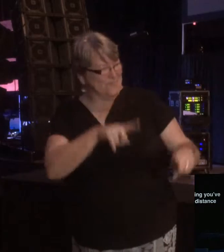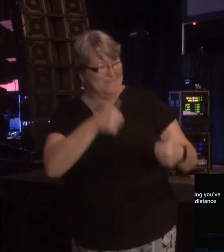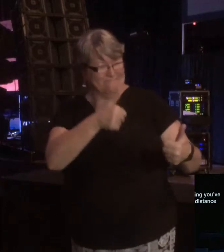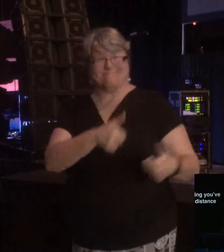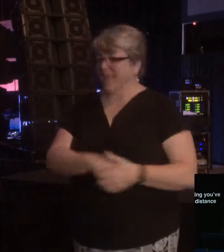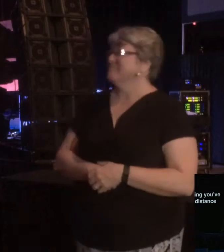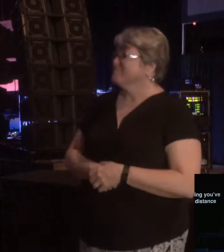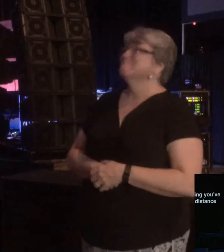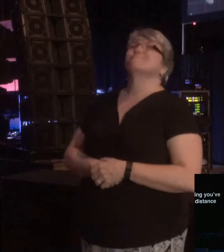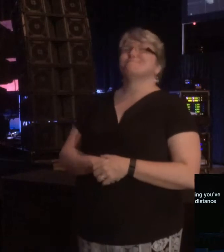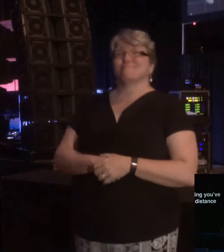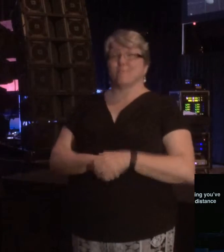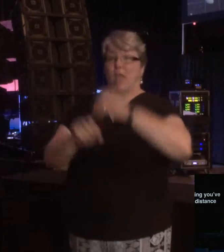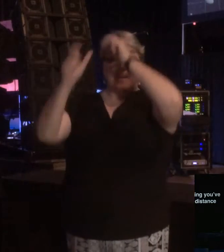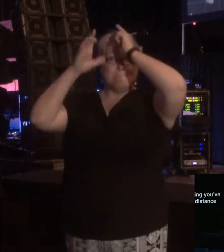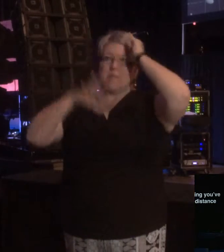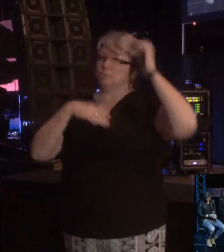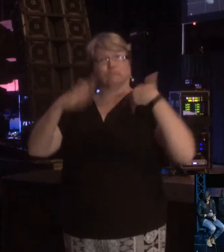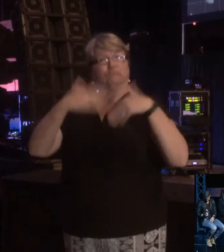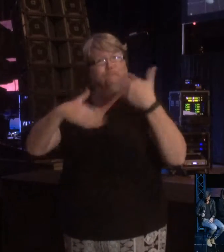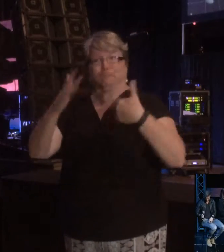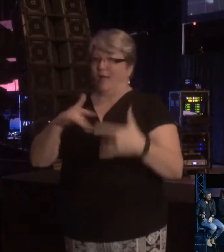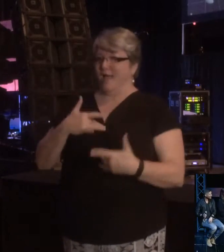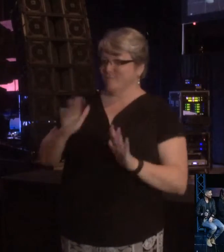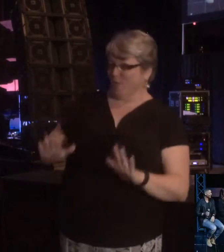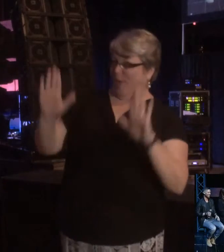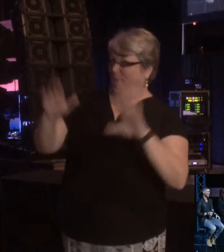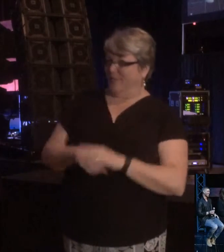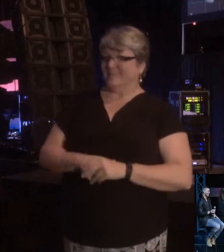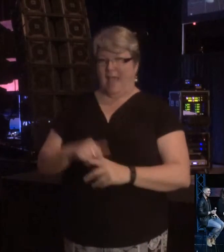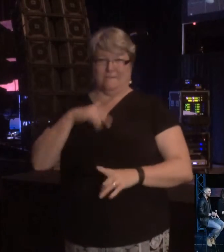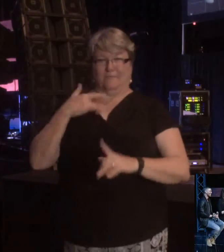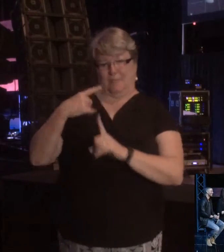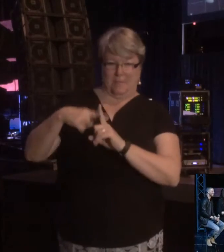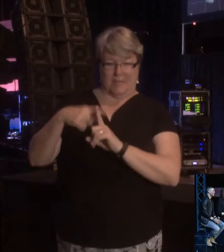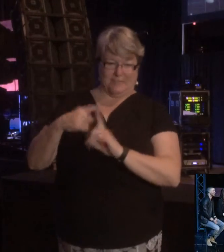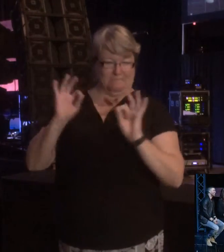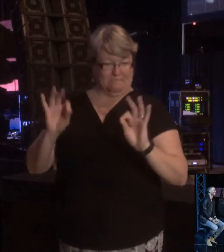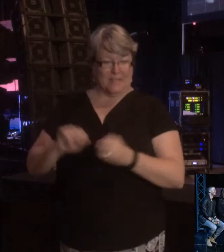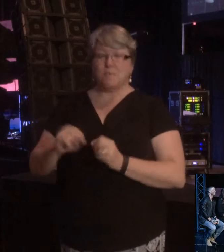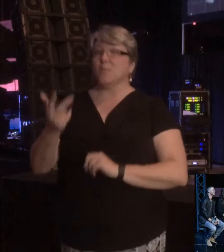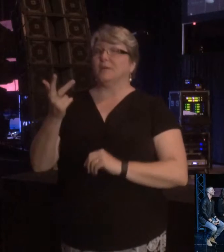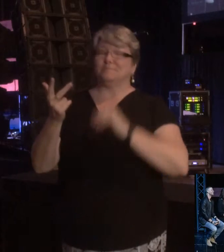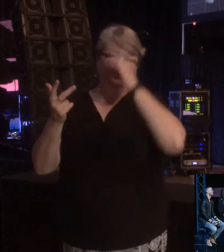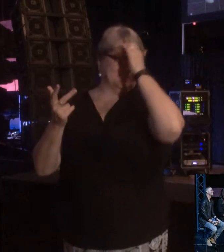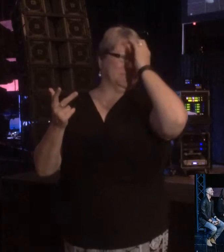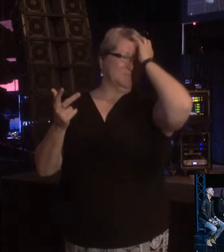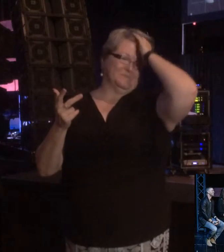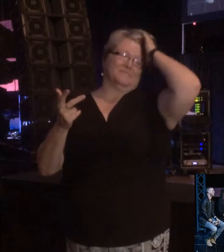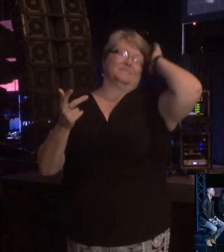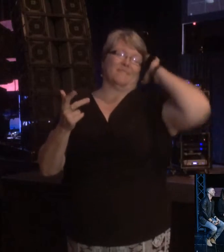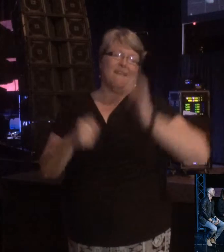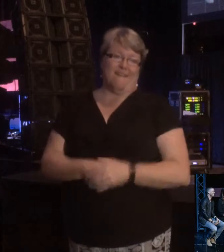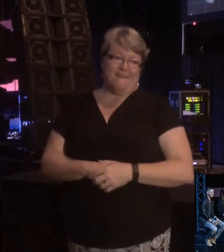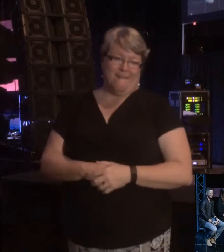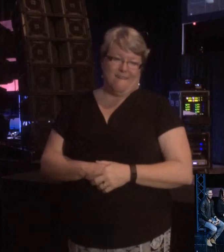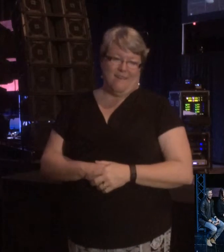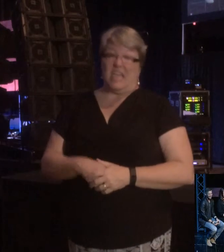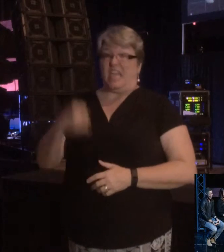what's the other one? Passion and Purity is a great one. So I would say Proverbs and Elizabeth Elliot, but not together. Y'all just